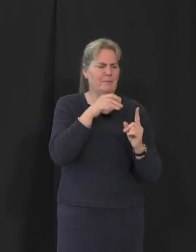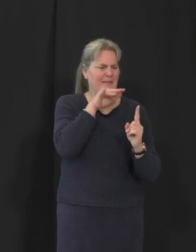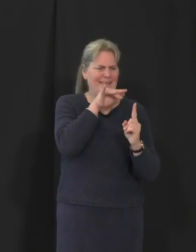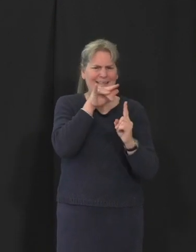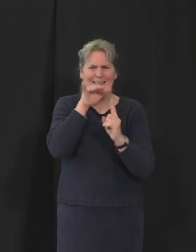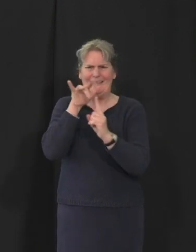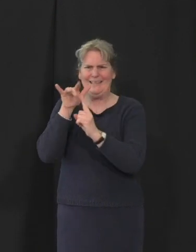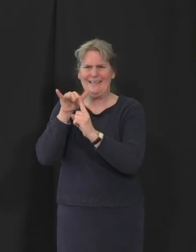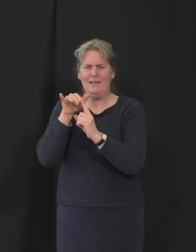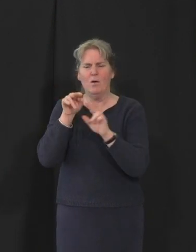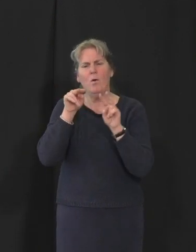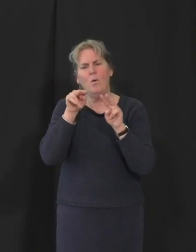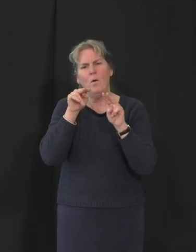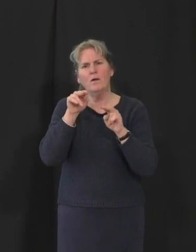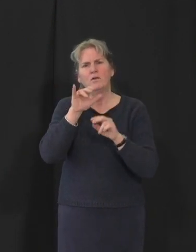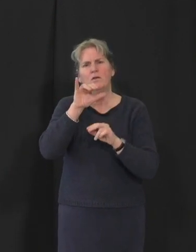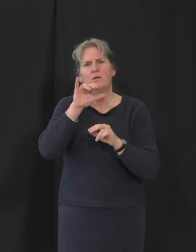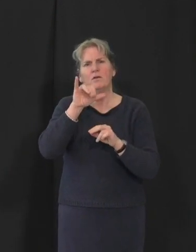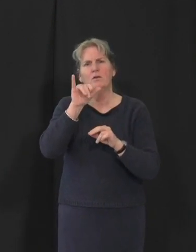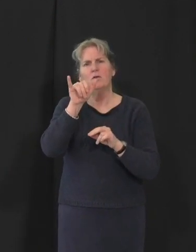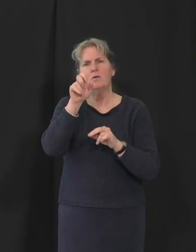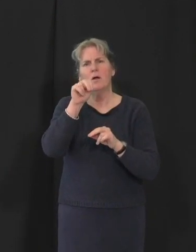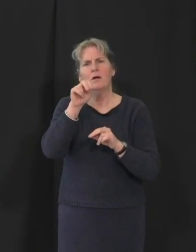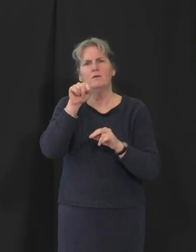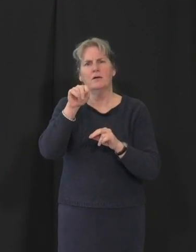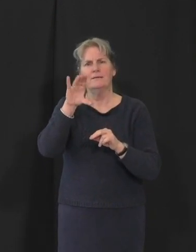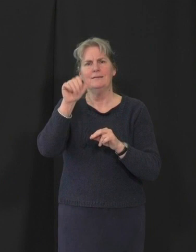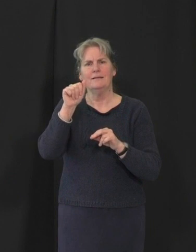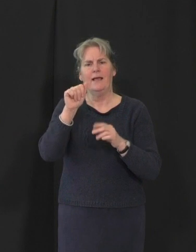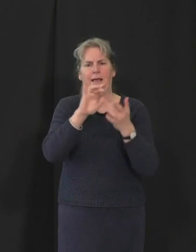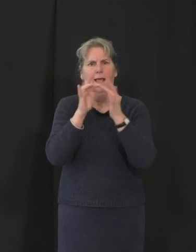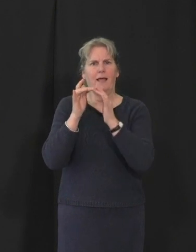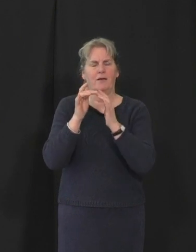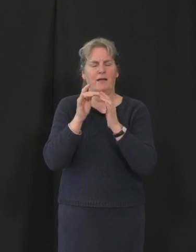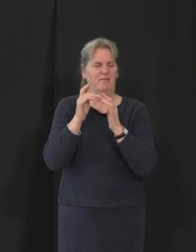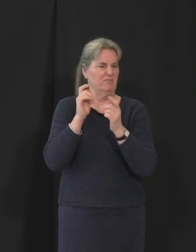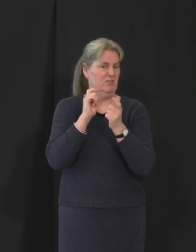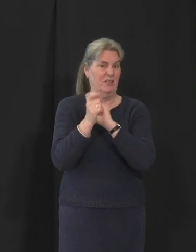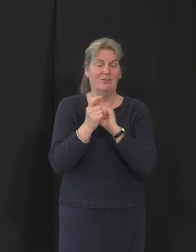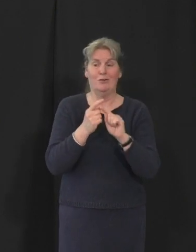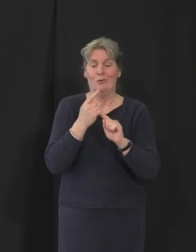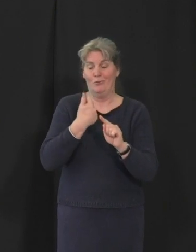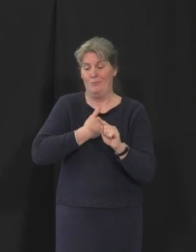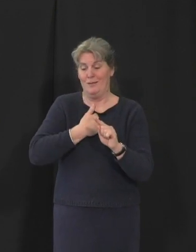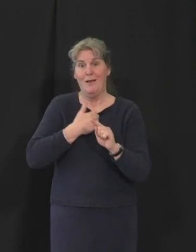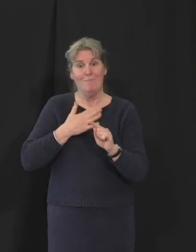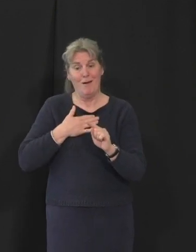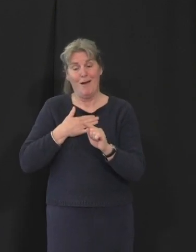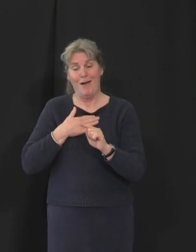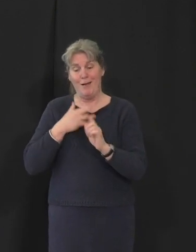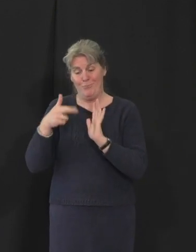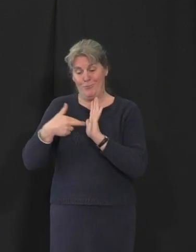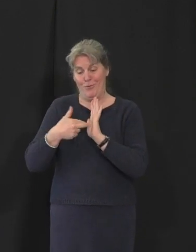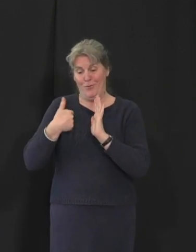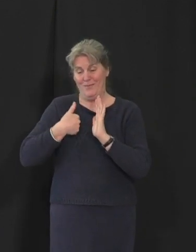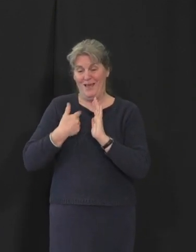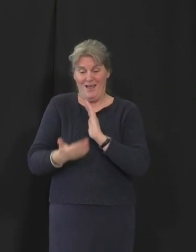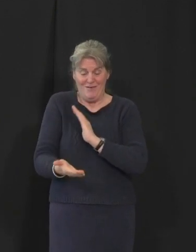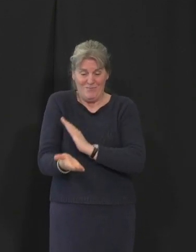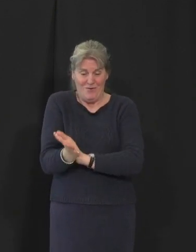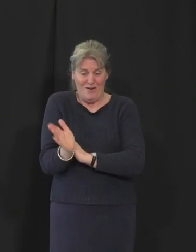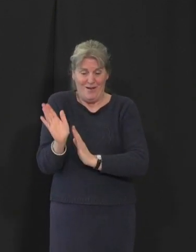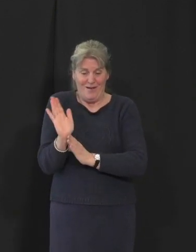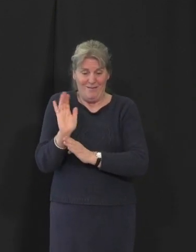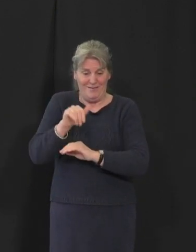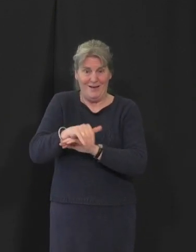pay attention to yukon.ca because it is a changing landscape. I myself, even in the position that I'm in, every morning and every evening I